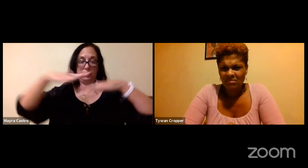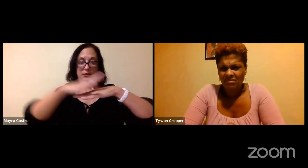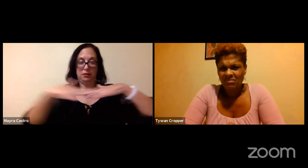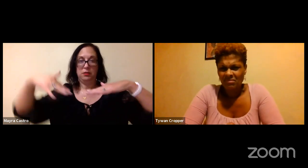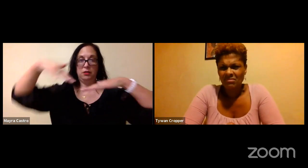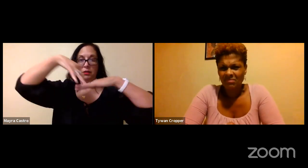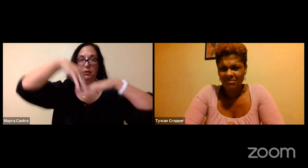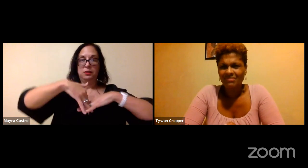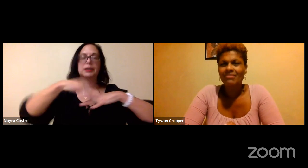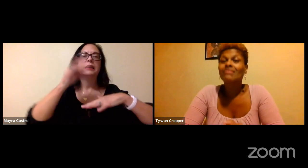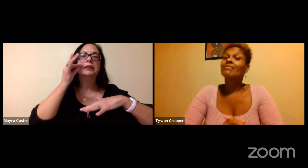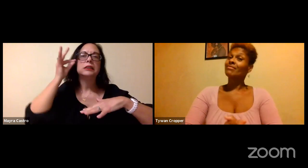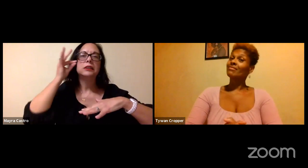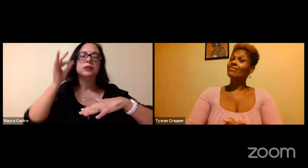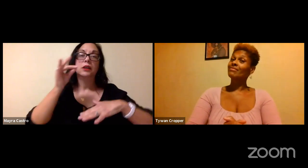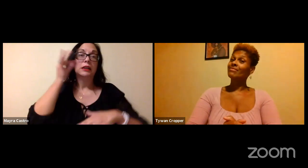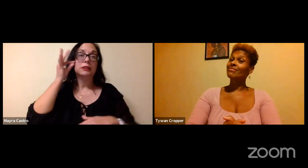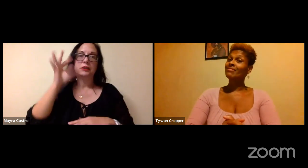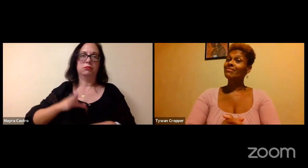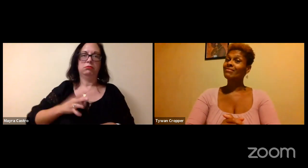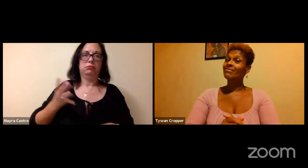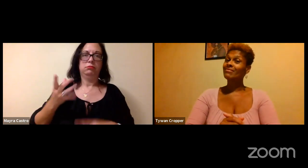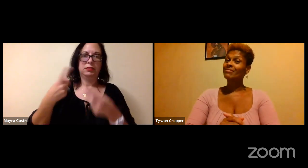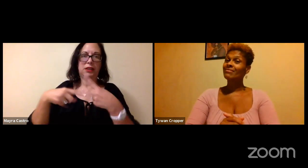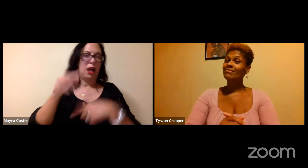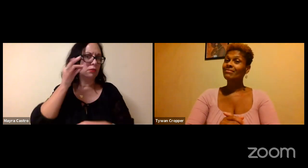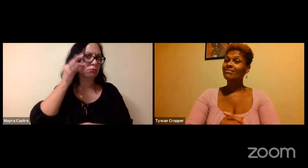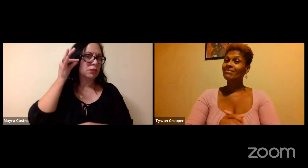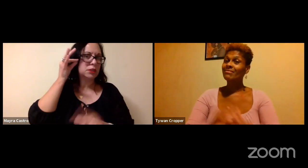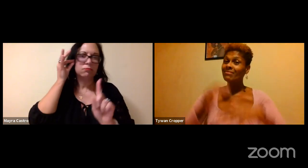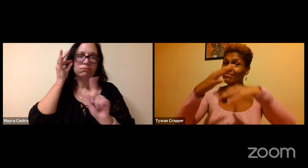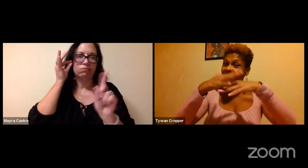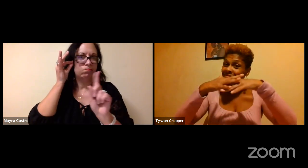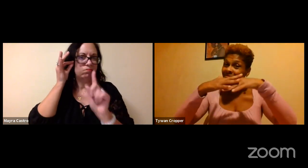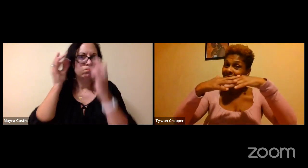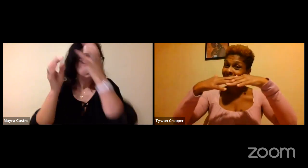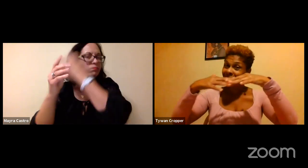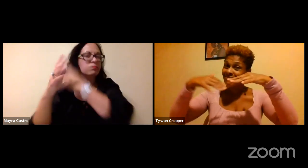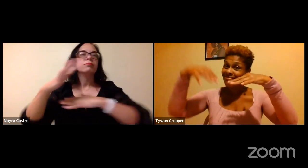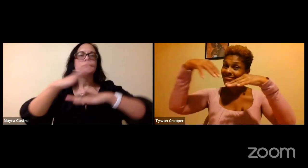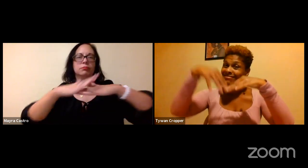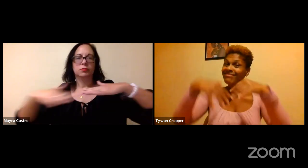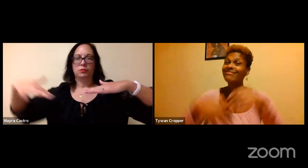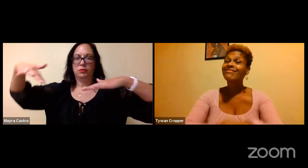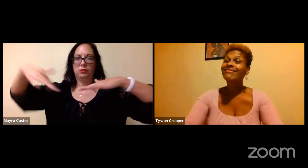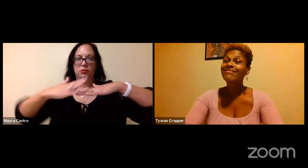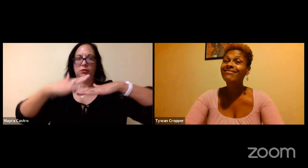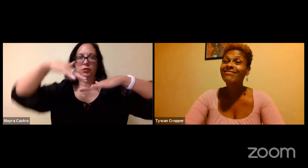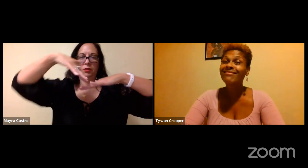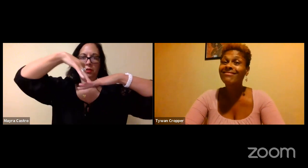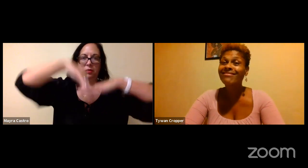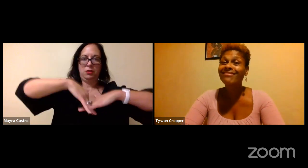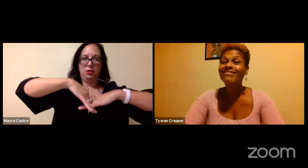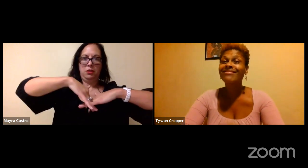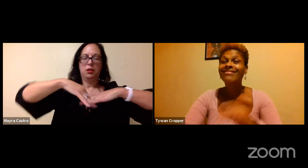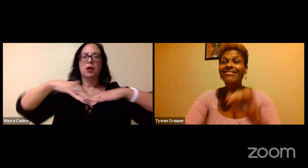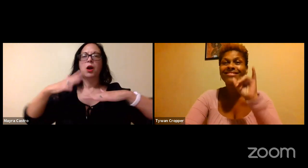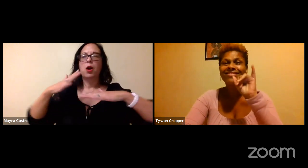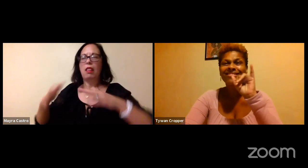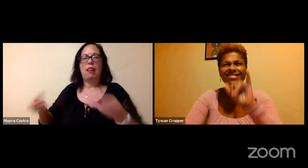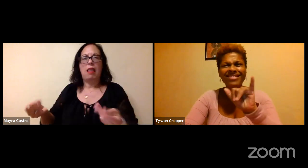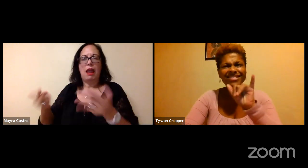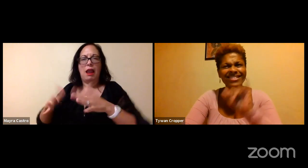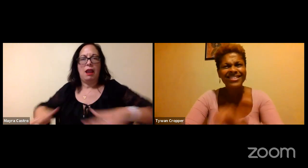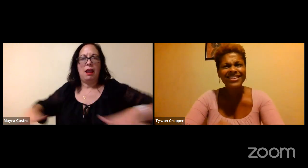I think we still need to talk about diversity. And we all know that this sign for Indian is